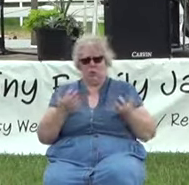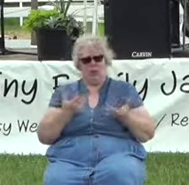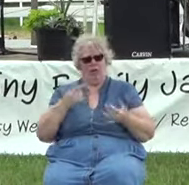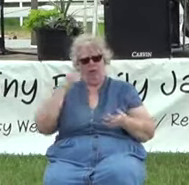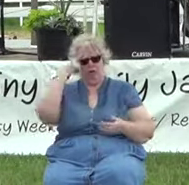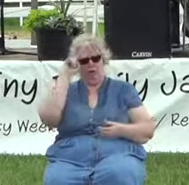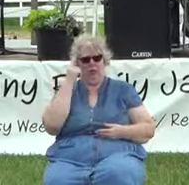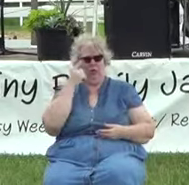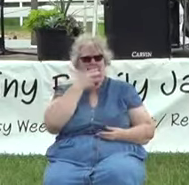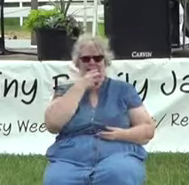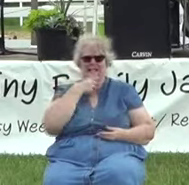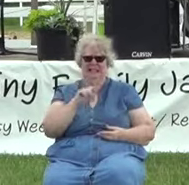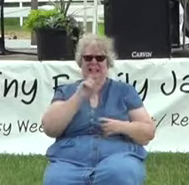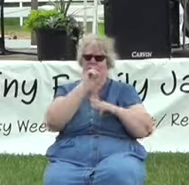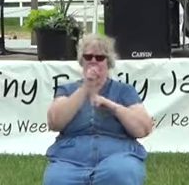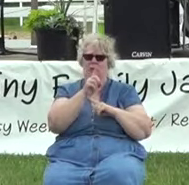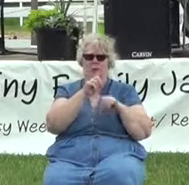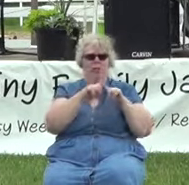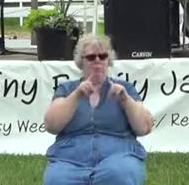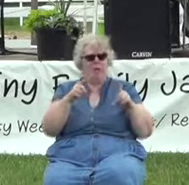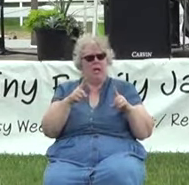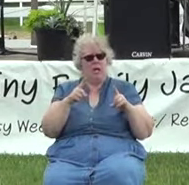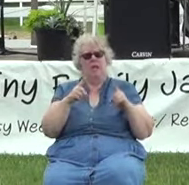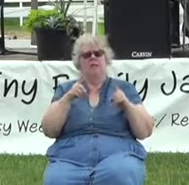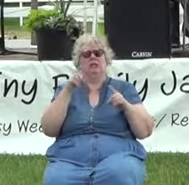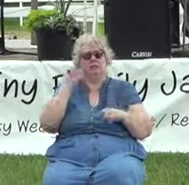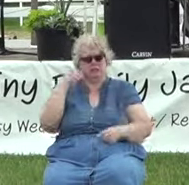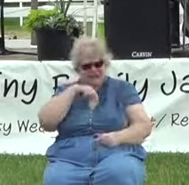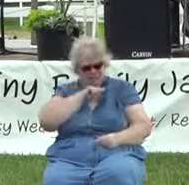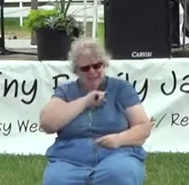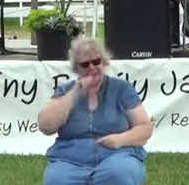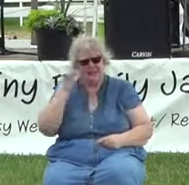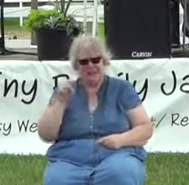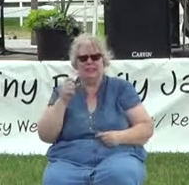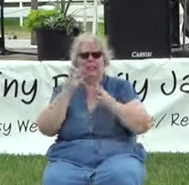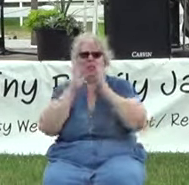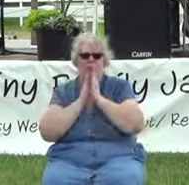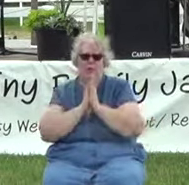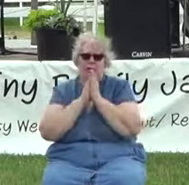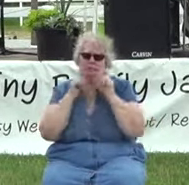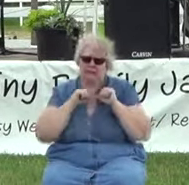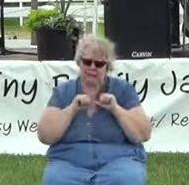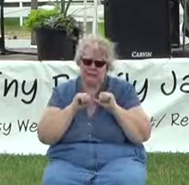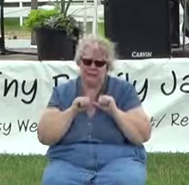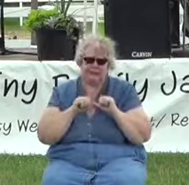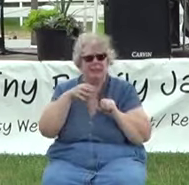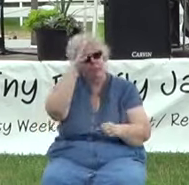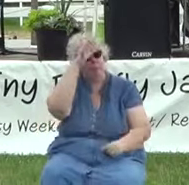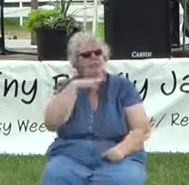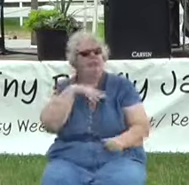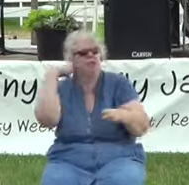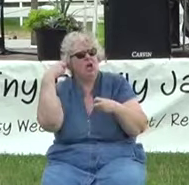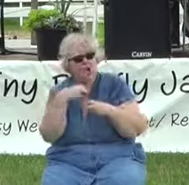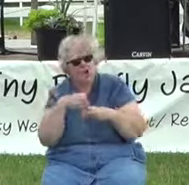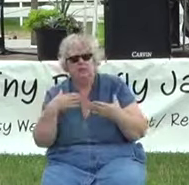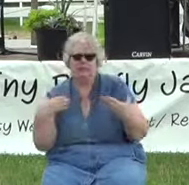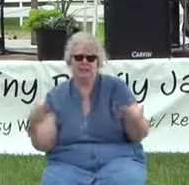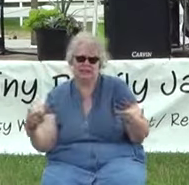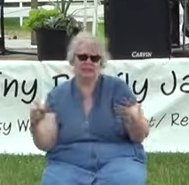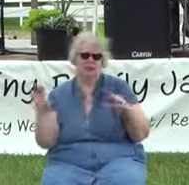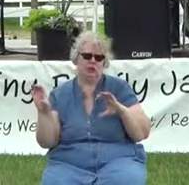prayer. You be praying constantly. Men, one of the hardest things we can do is be